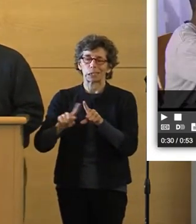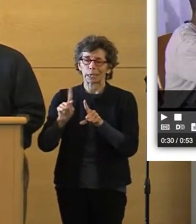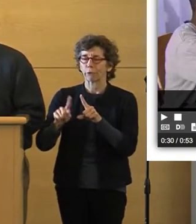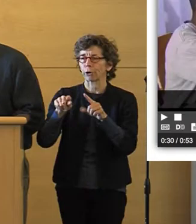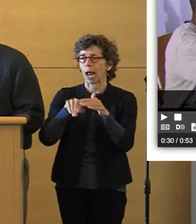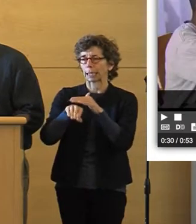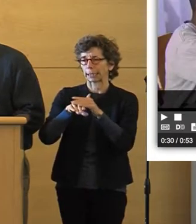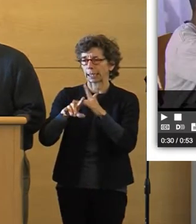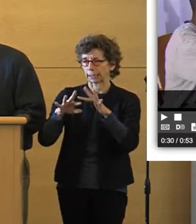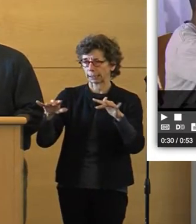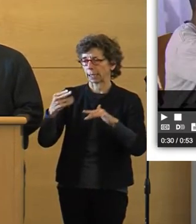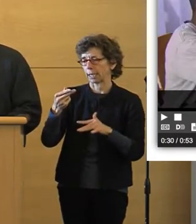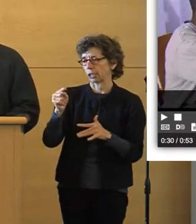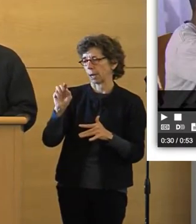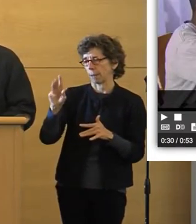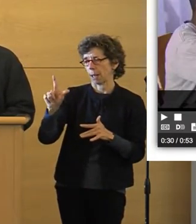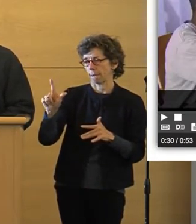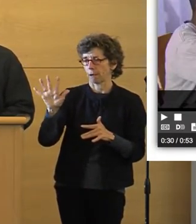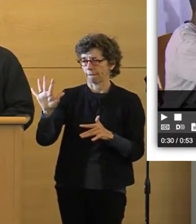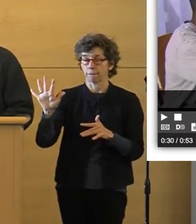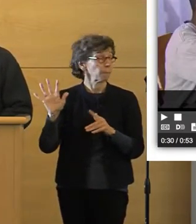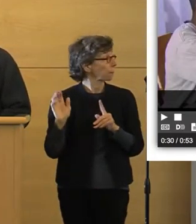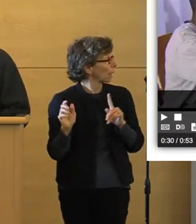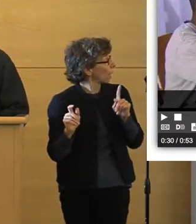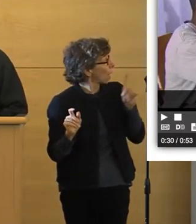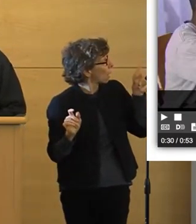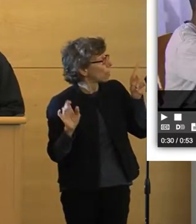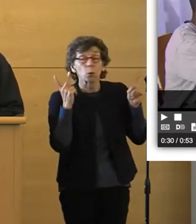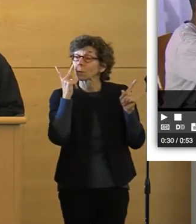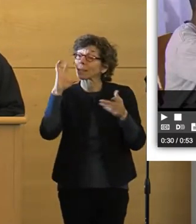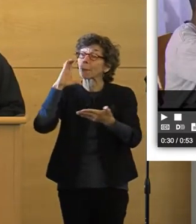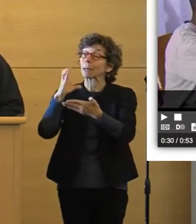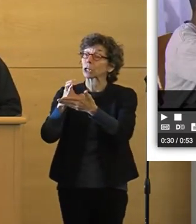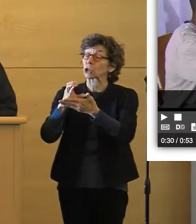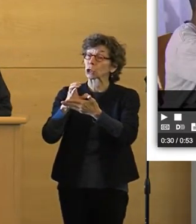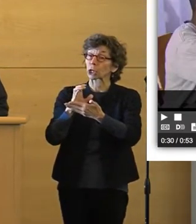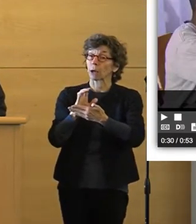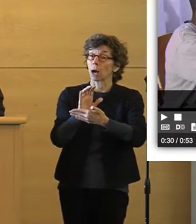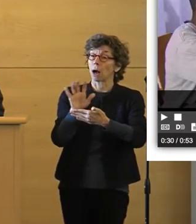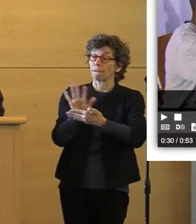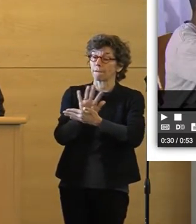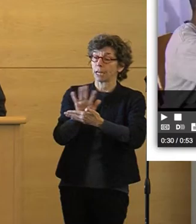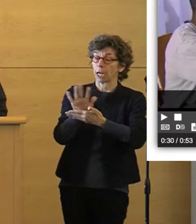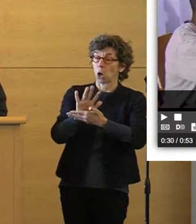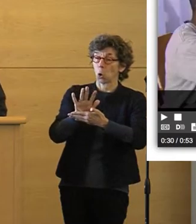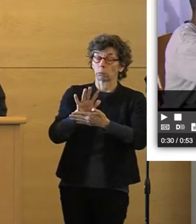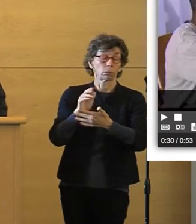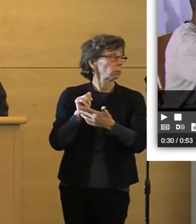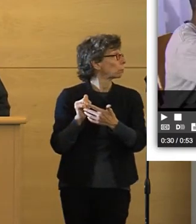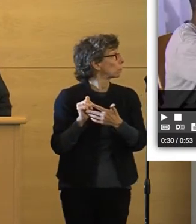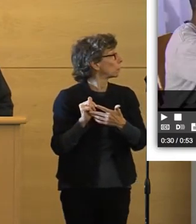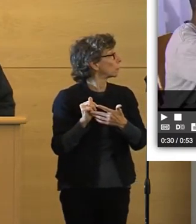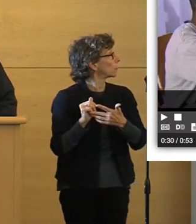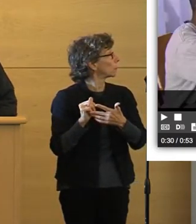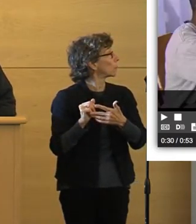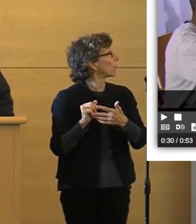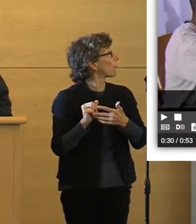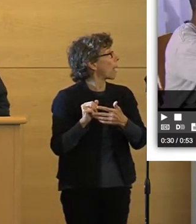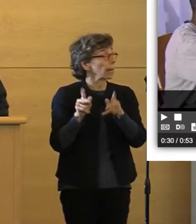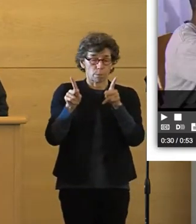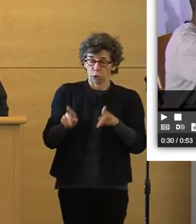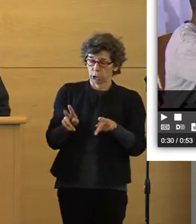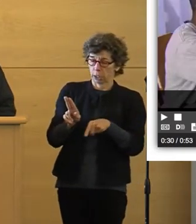own, and so we built an HTML5 media player called Able Player which is a fully accessible player that takes